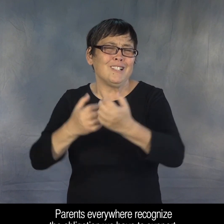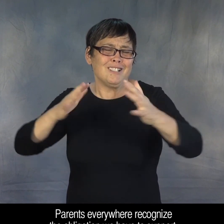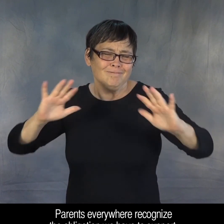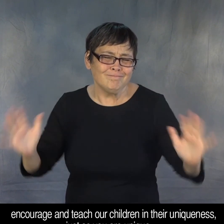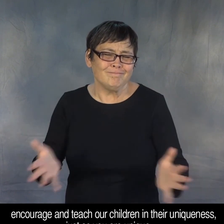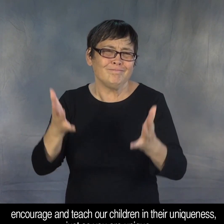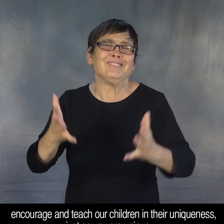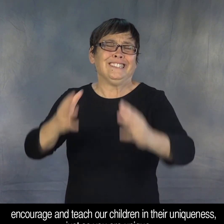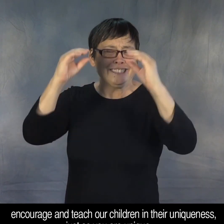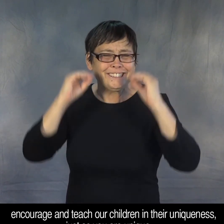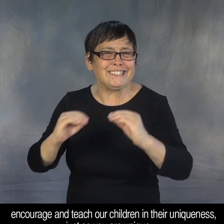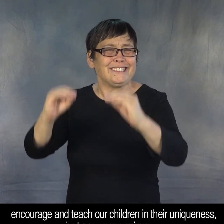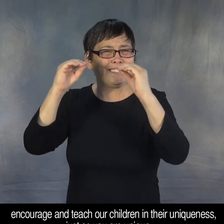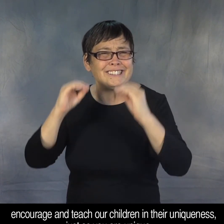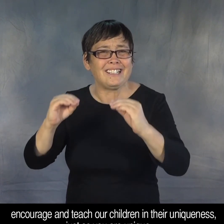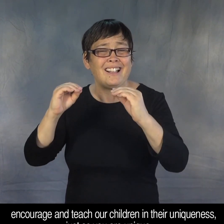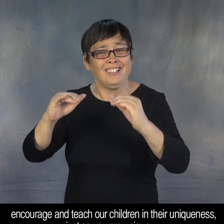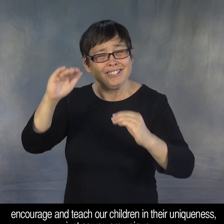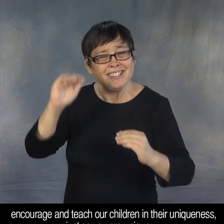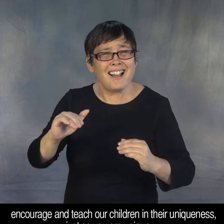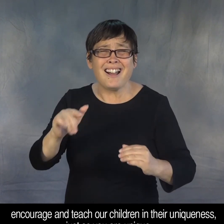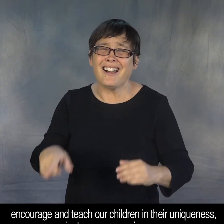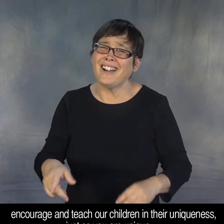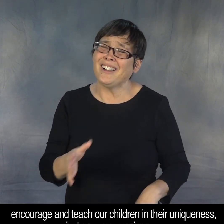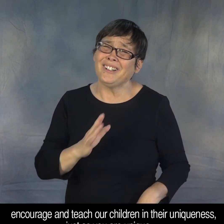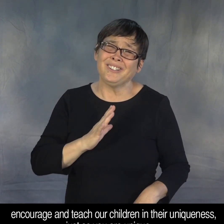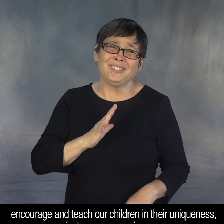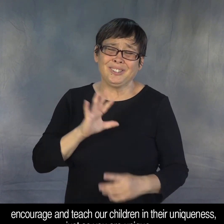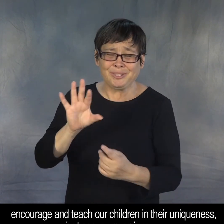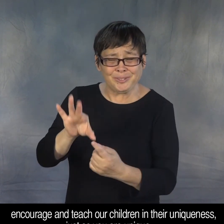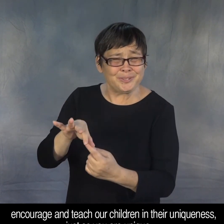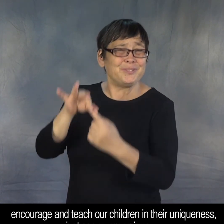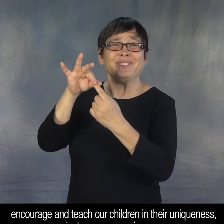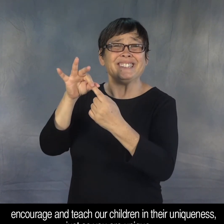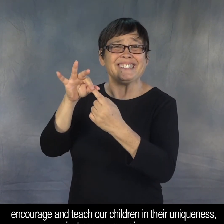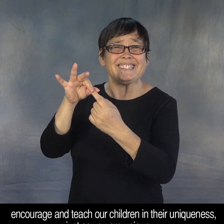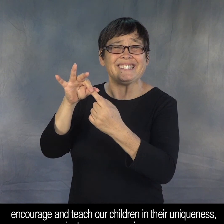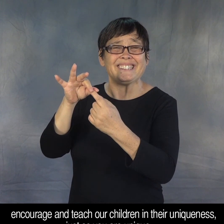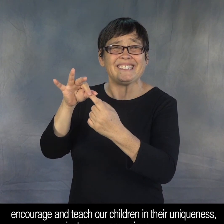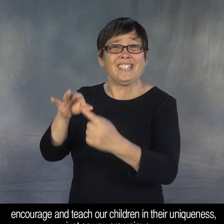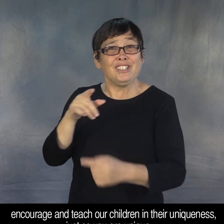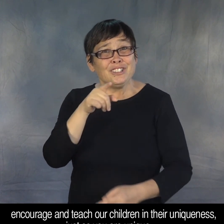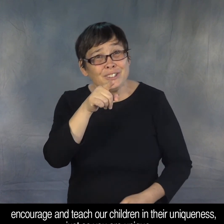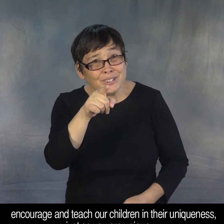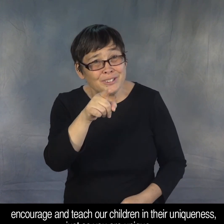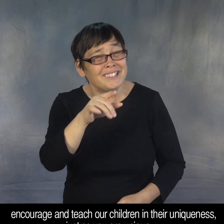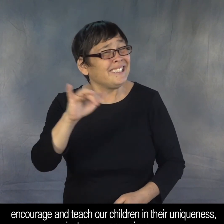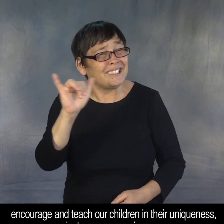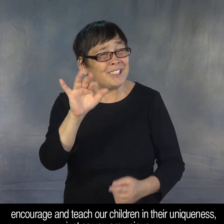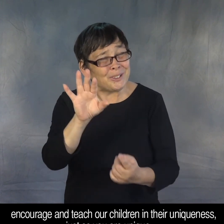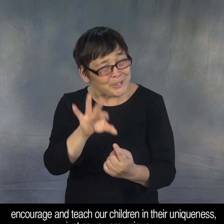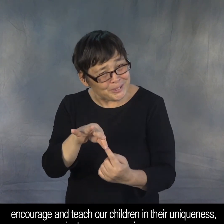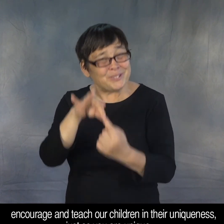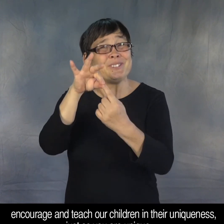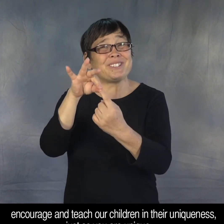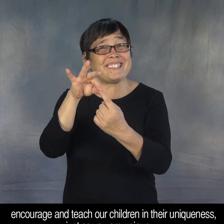support, encourage, and teach our children in their uniqueness, just as you are unique.